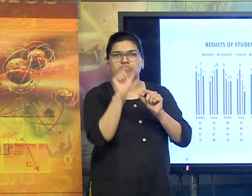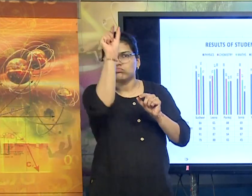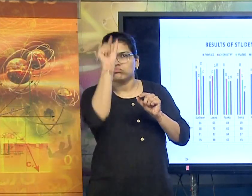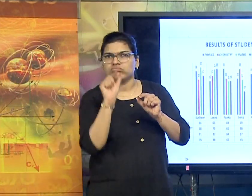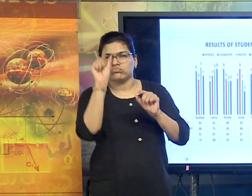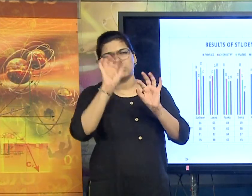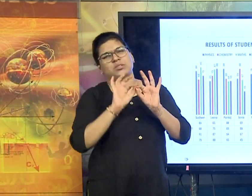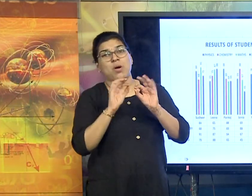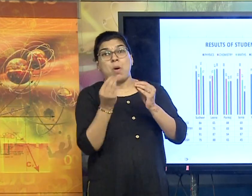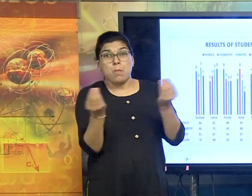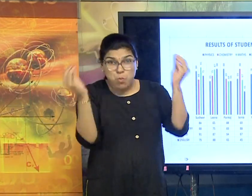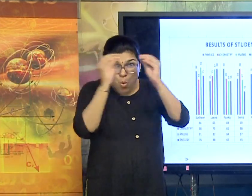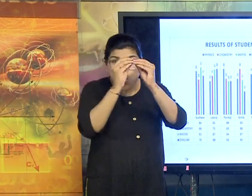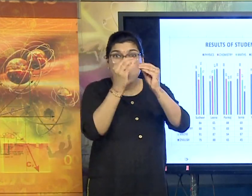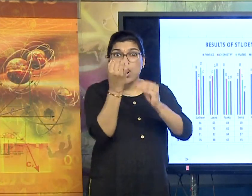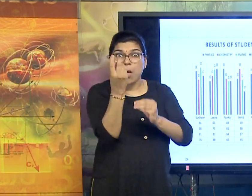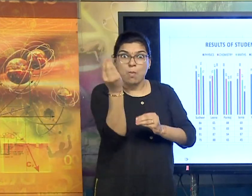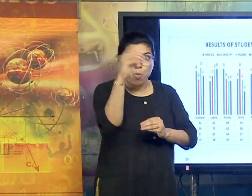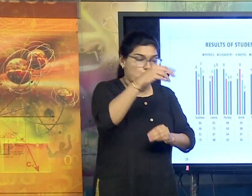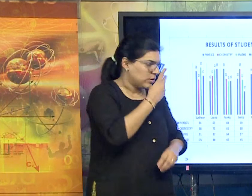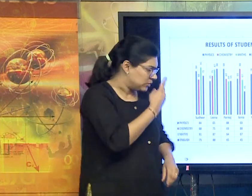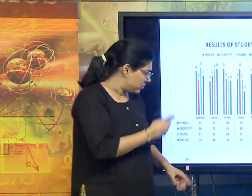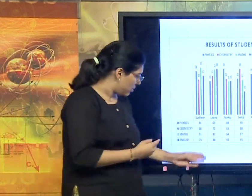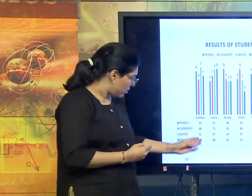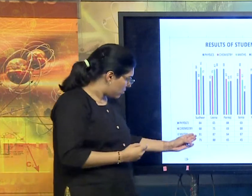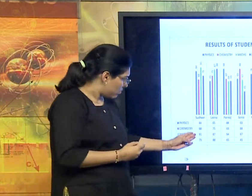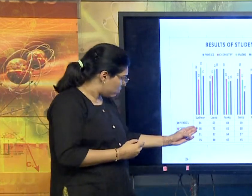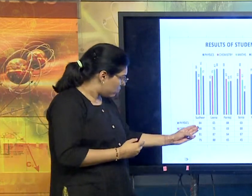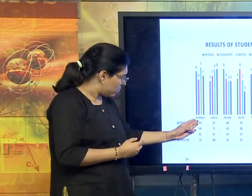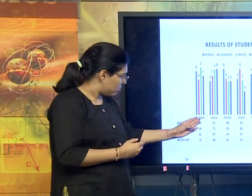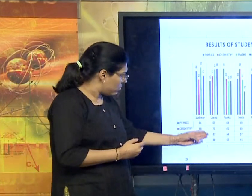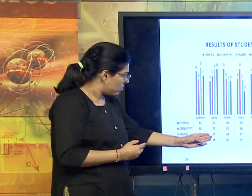The previous chart which we used, that is so simple.